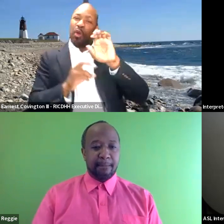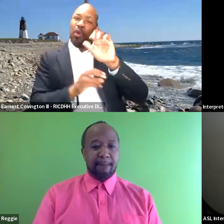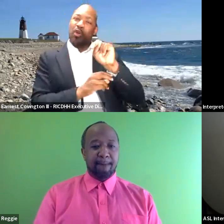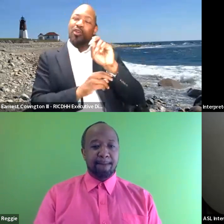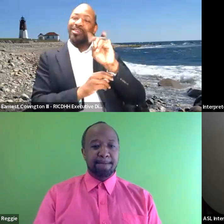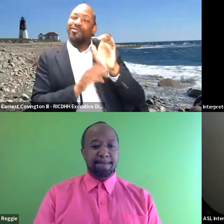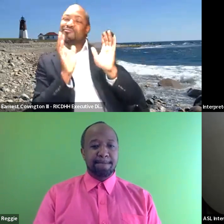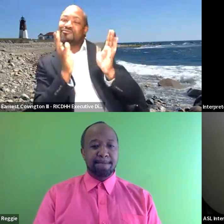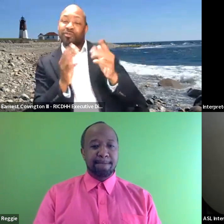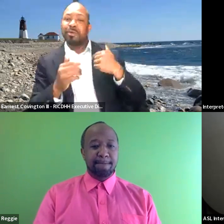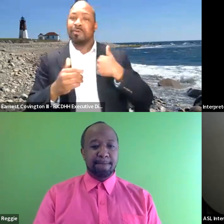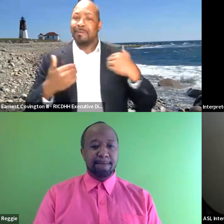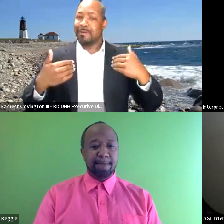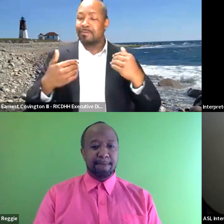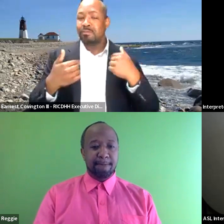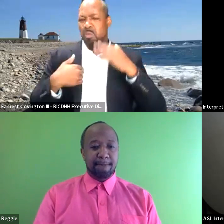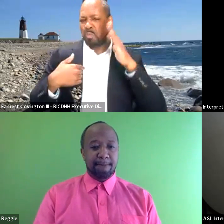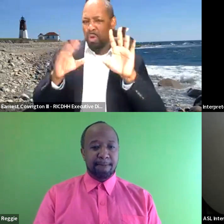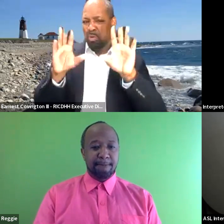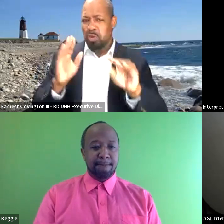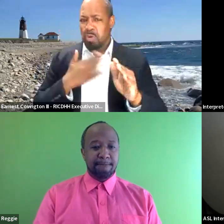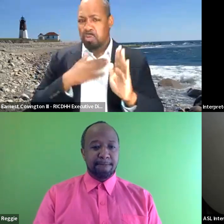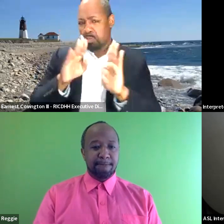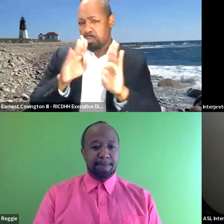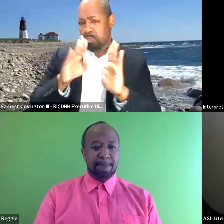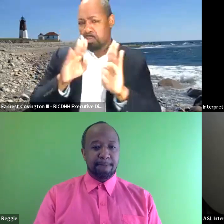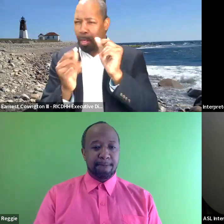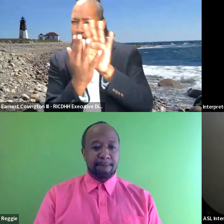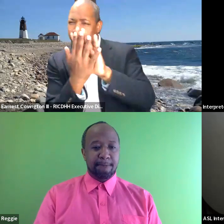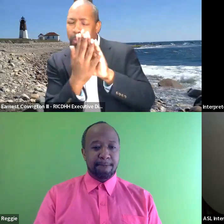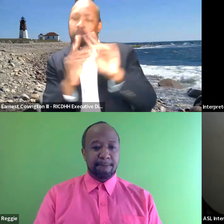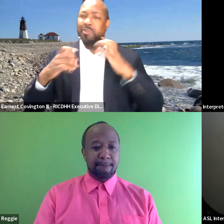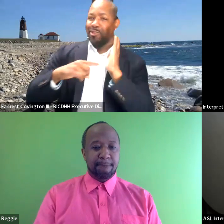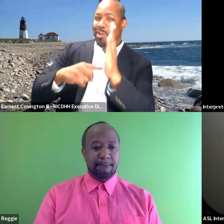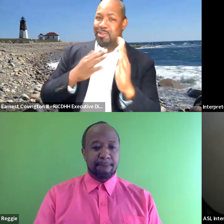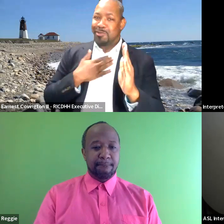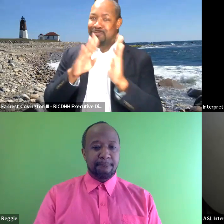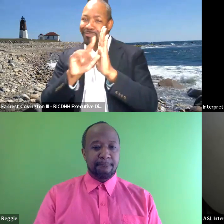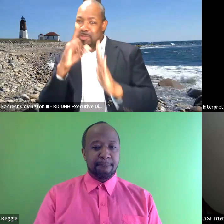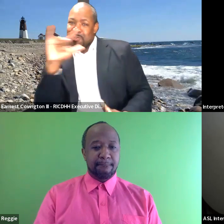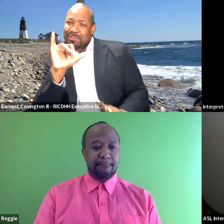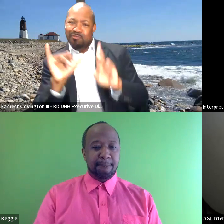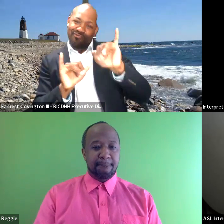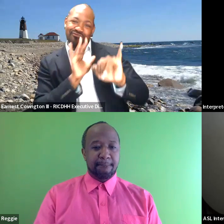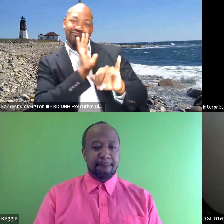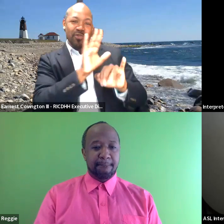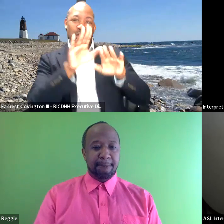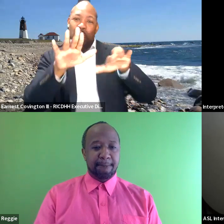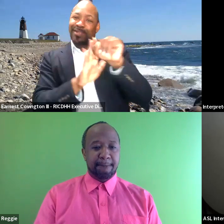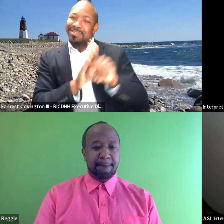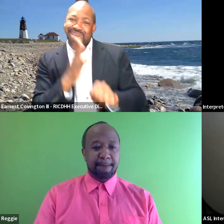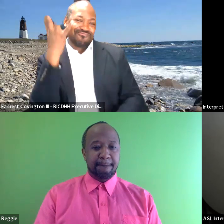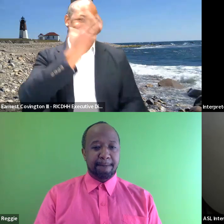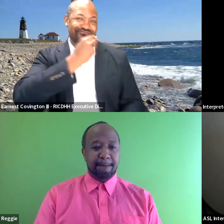You can see the Rhode Island coastline here. I will turn that off in a second, but I just wanted to at